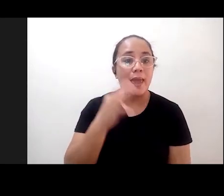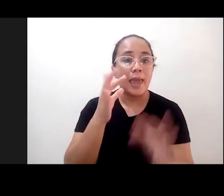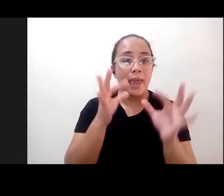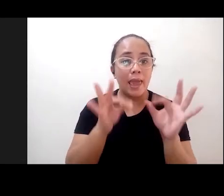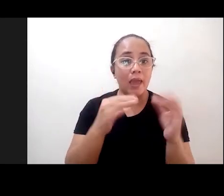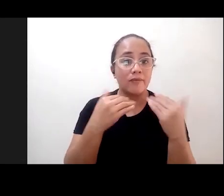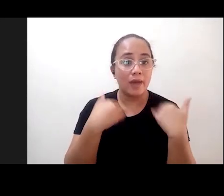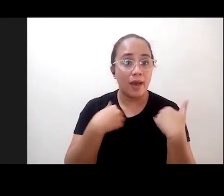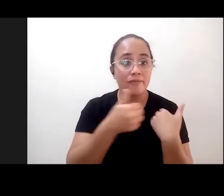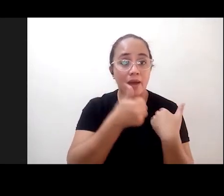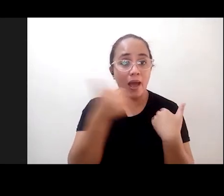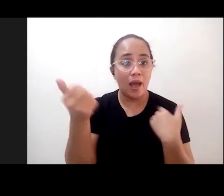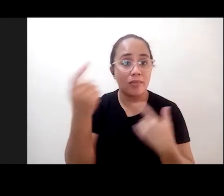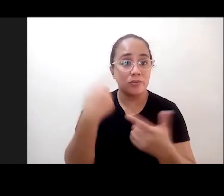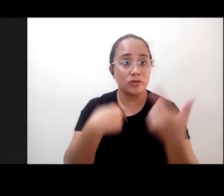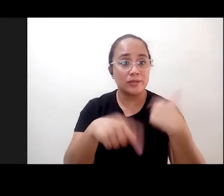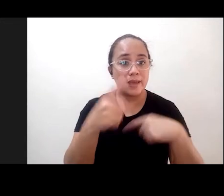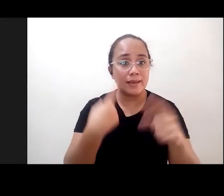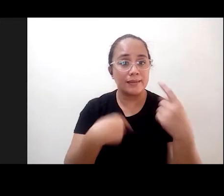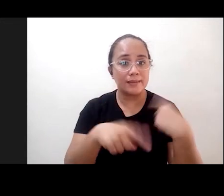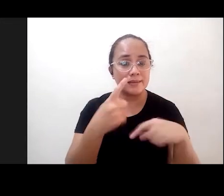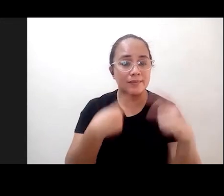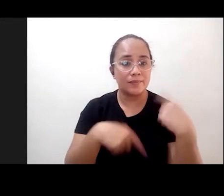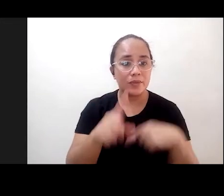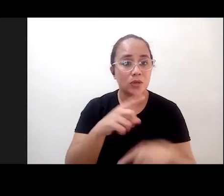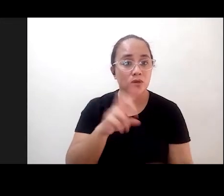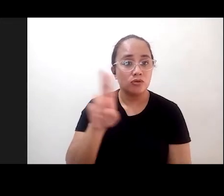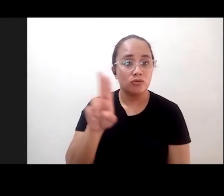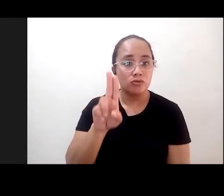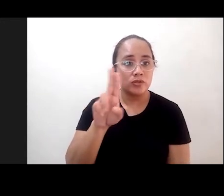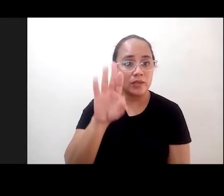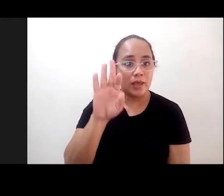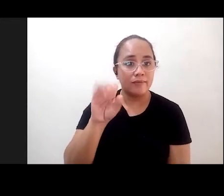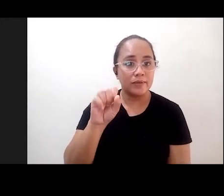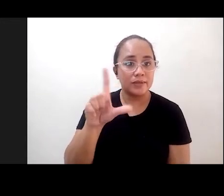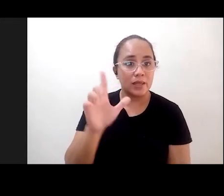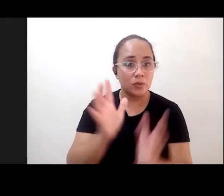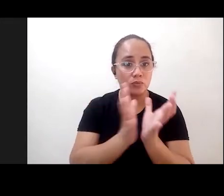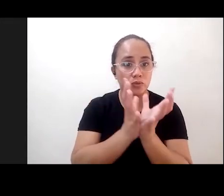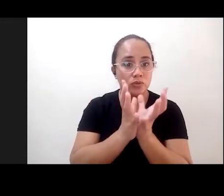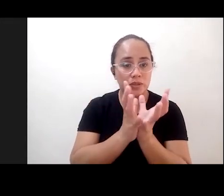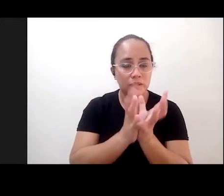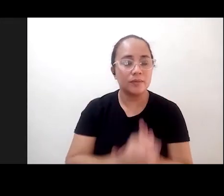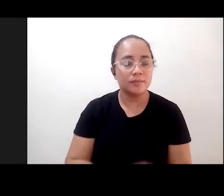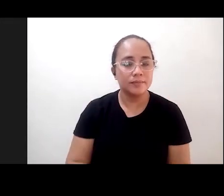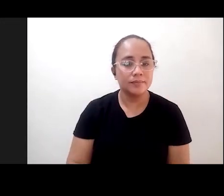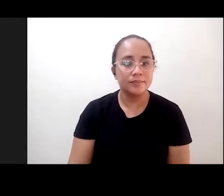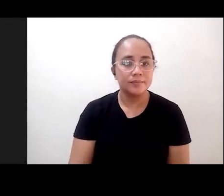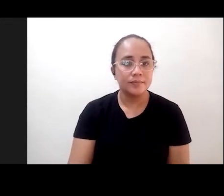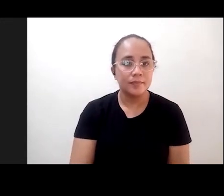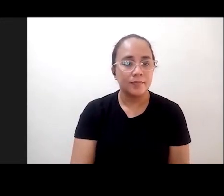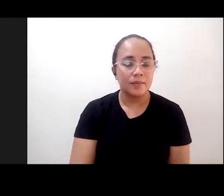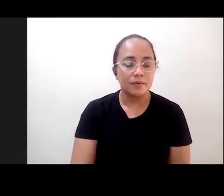signs in use in the FSL community uh, that